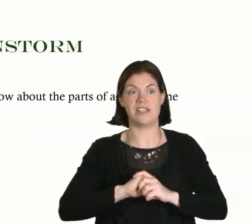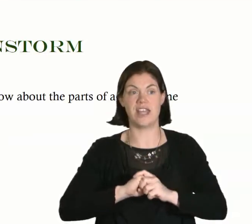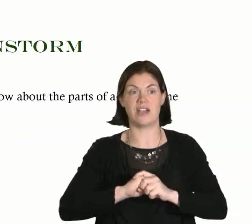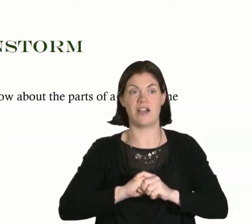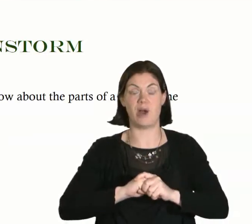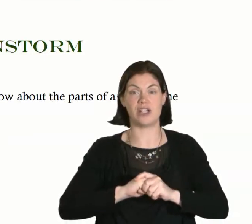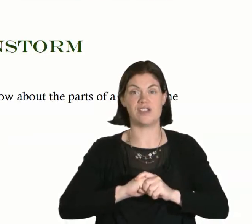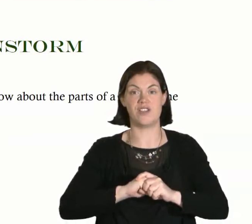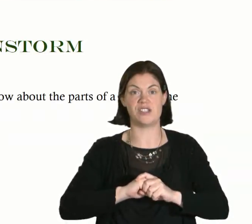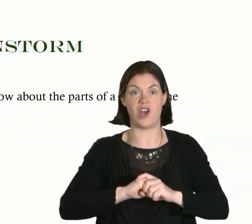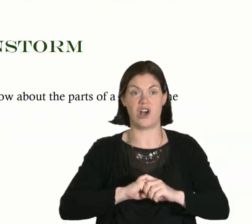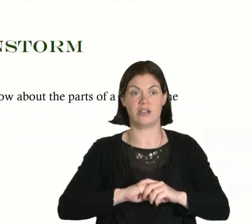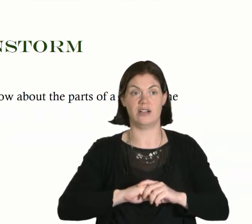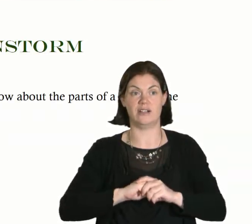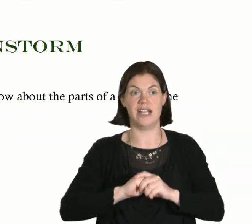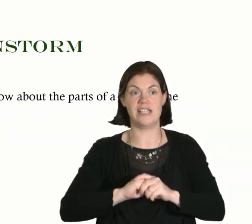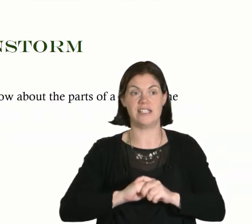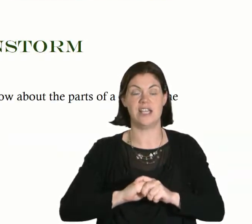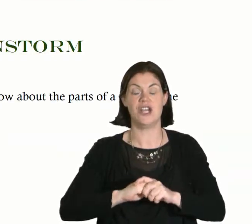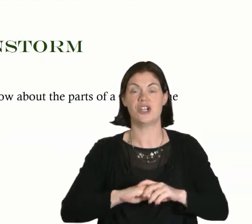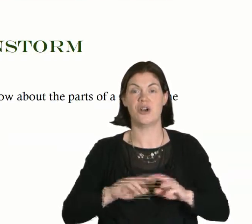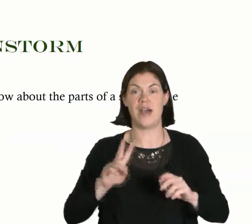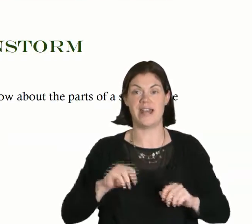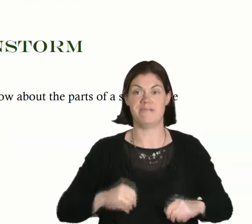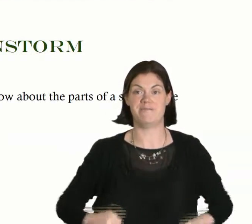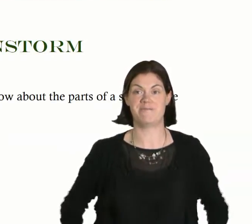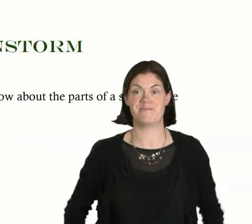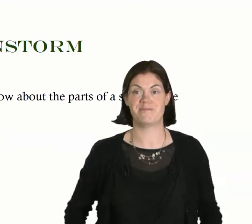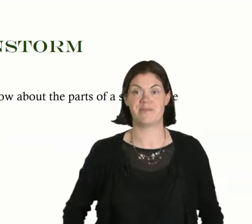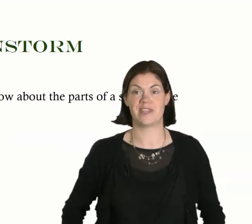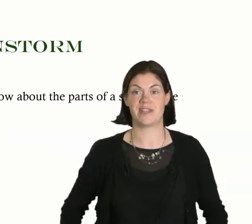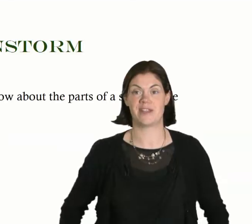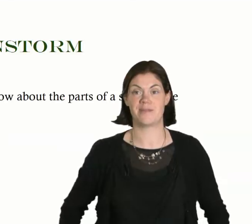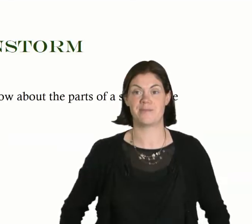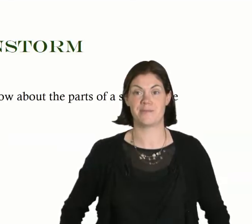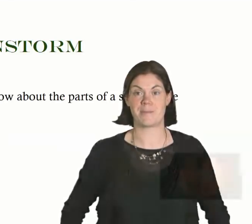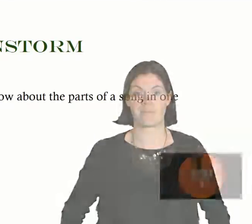you guys think, parts of the song, all right? Go ahead.